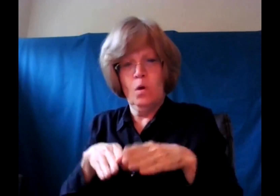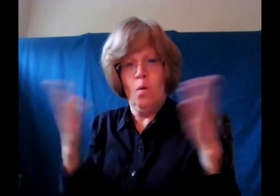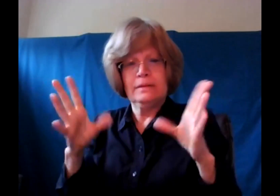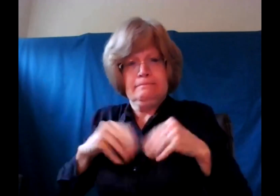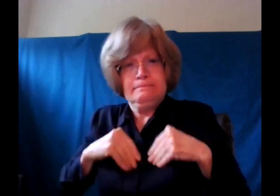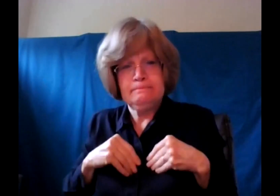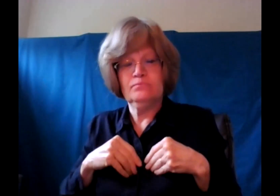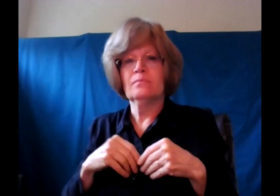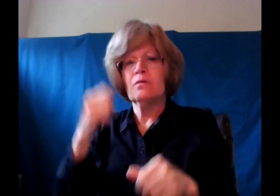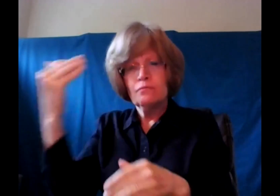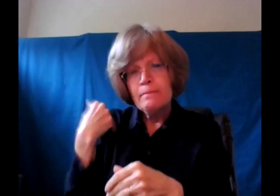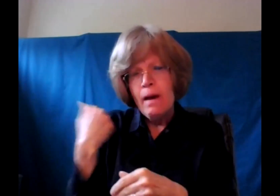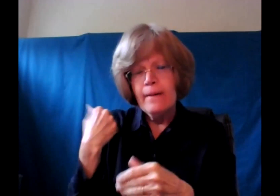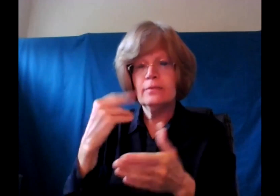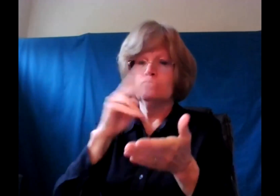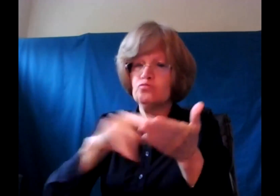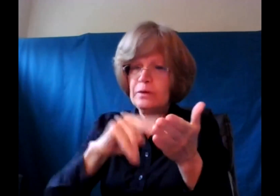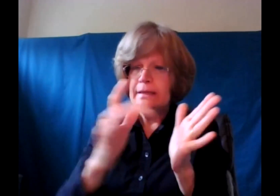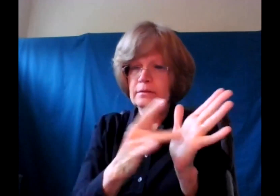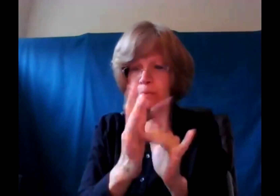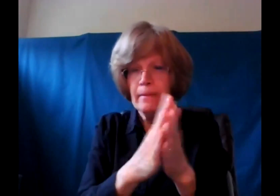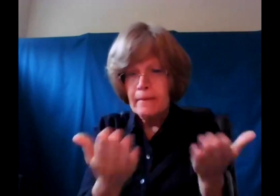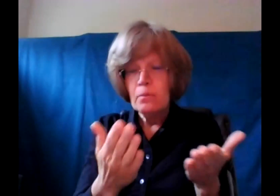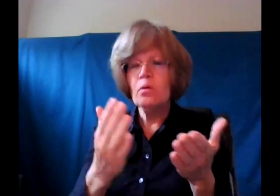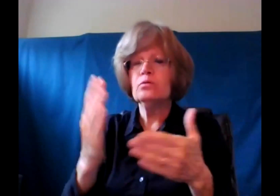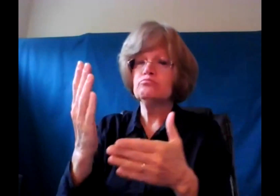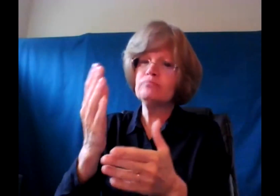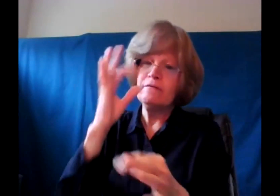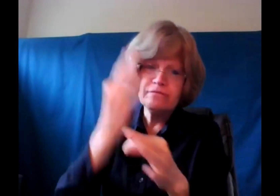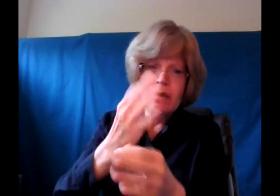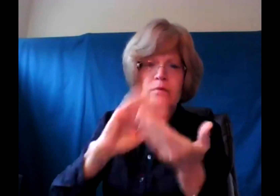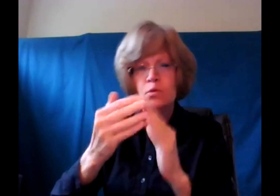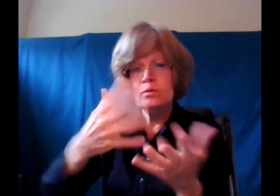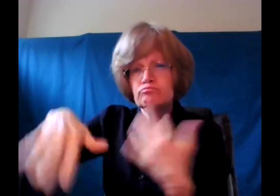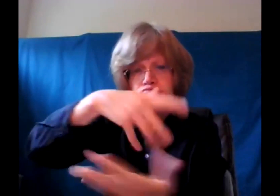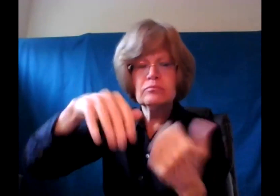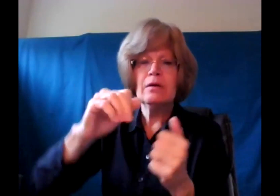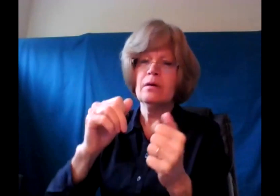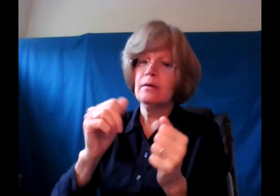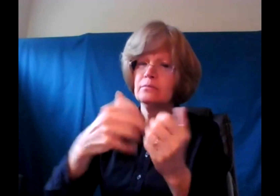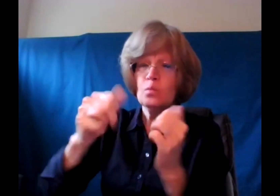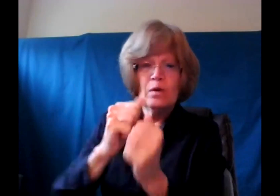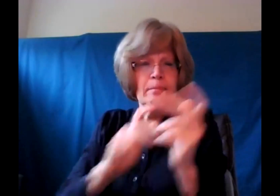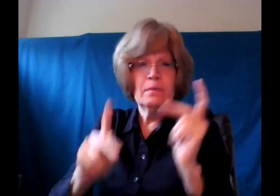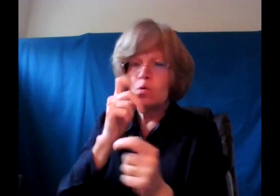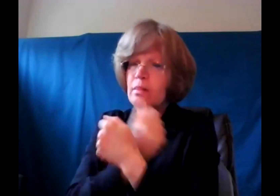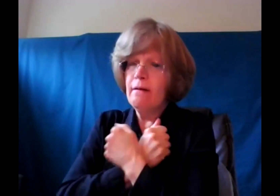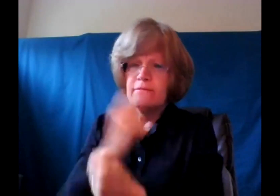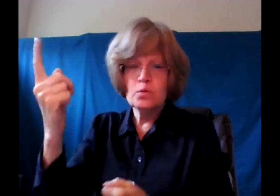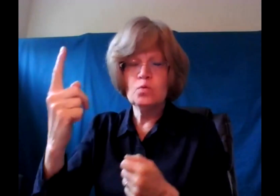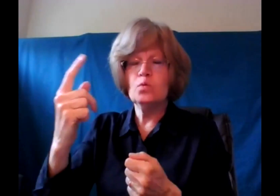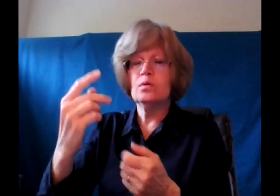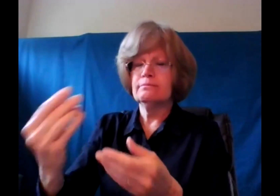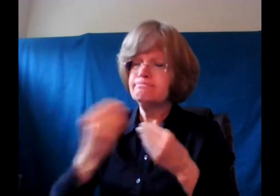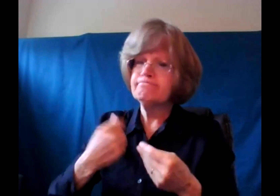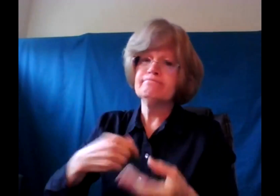that reading scripture and sharing in faith community and being with others who love you nourishes us so that